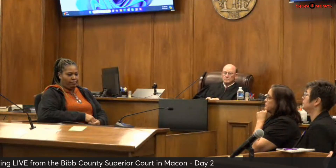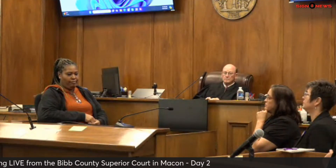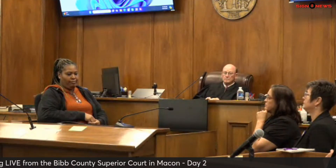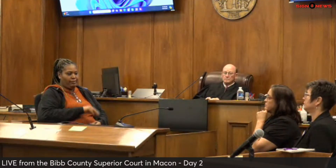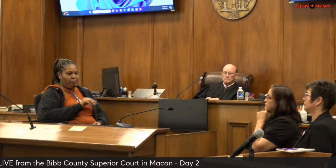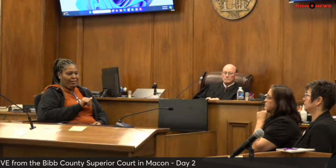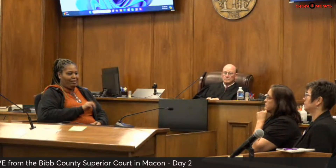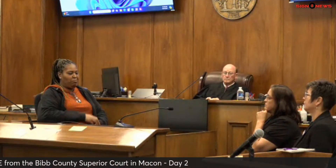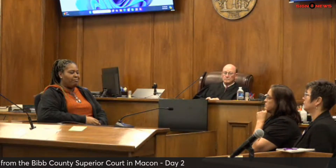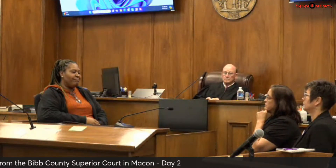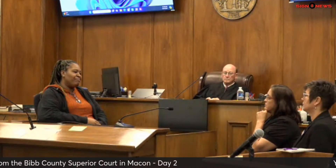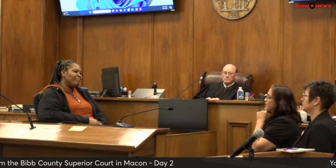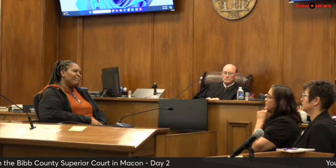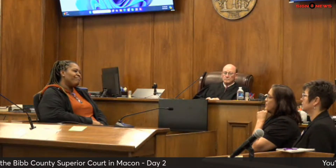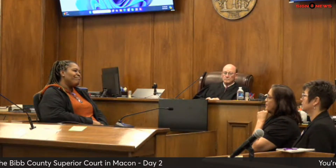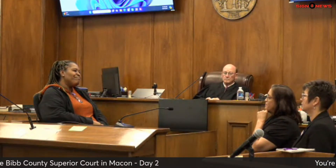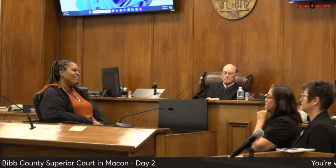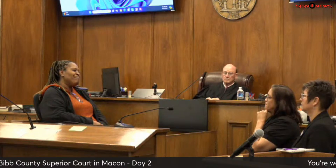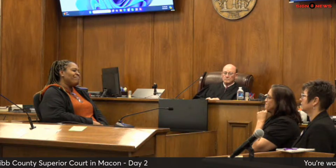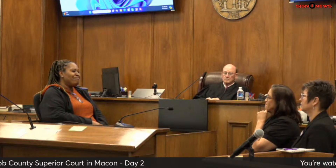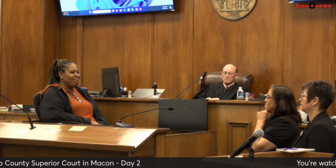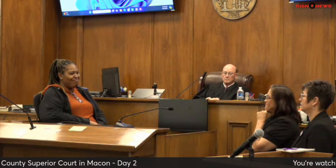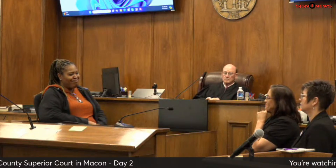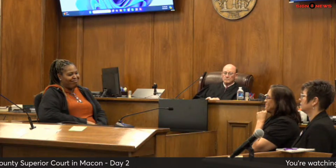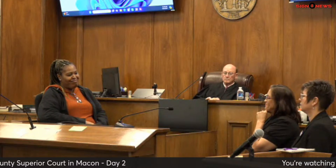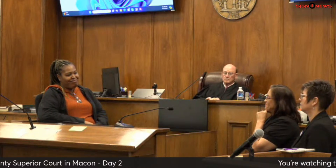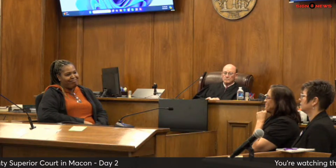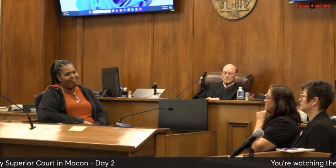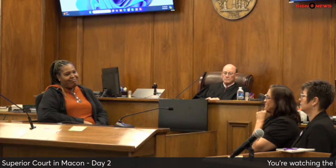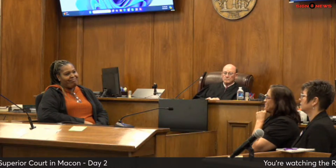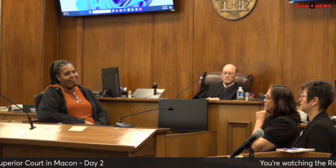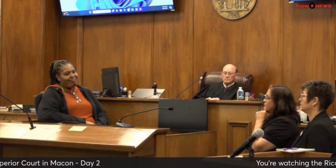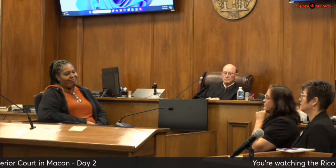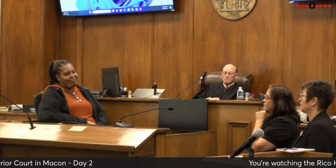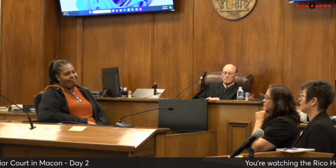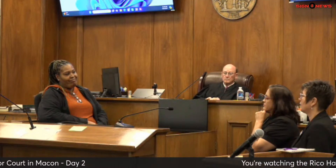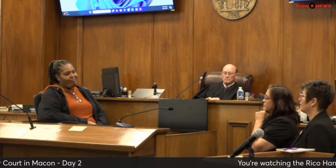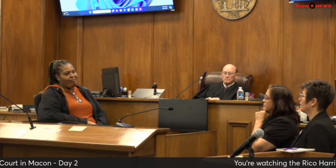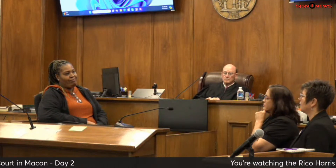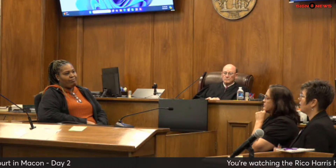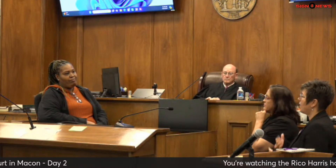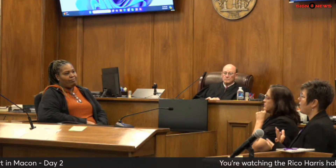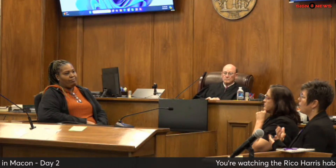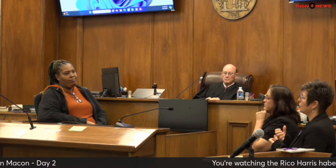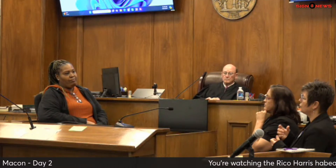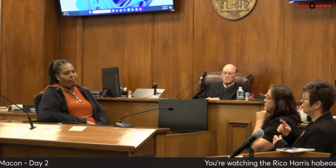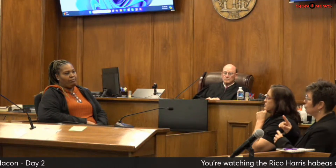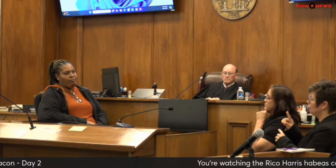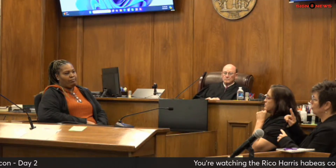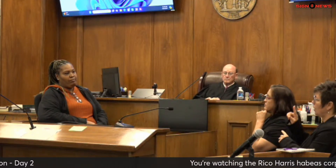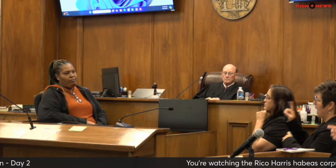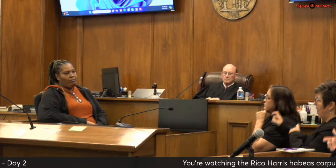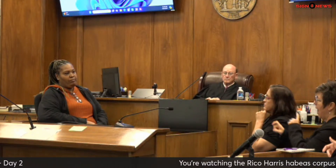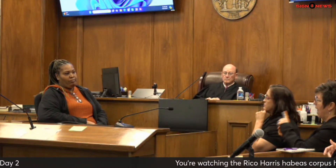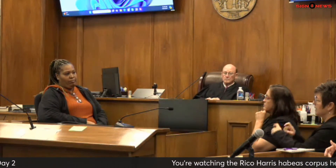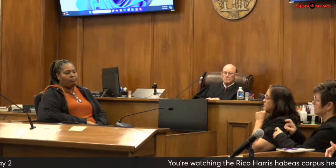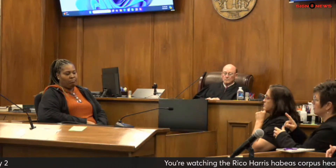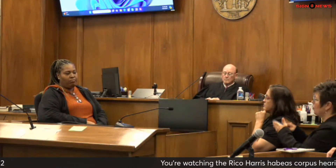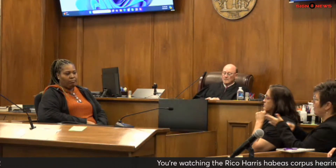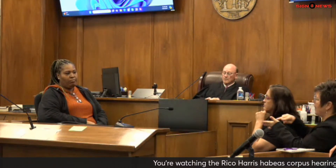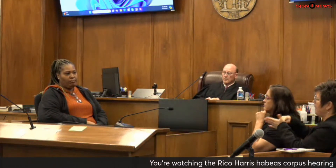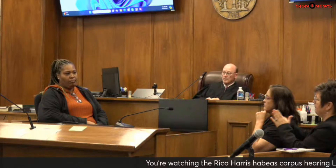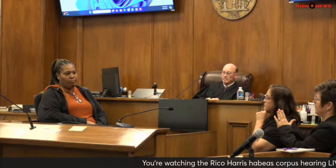Yes. Yes, ma'am. And so I was actually going to ask, what is a deaf